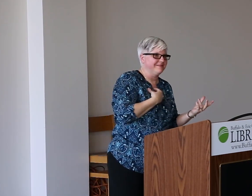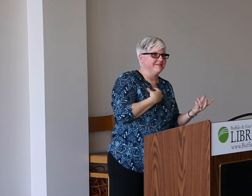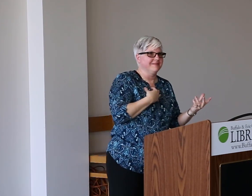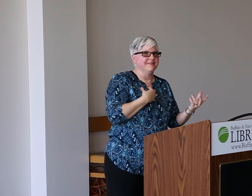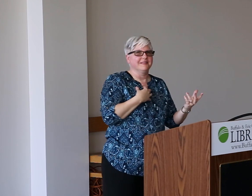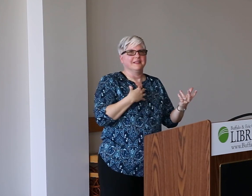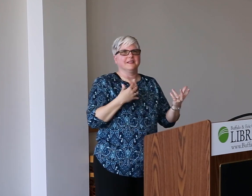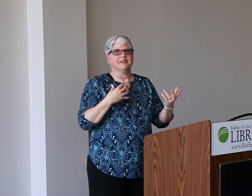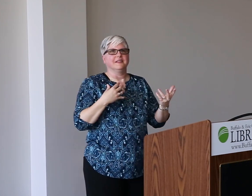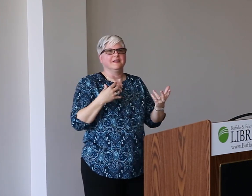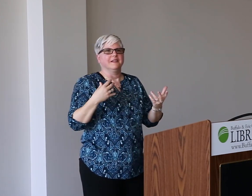I didn't.